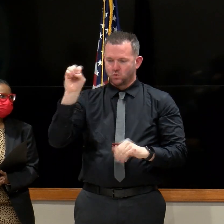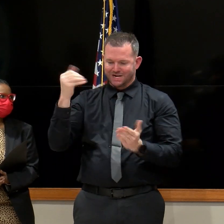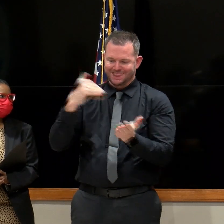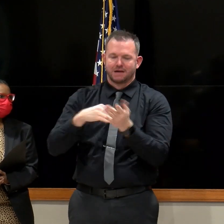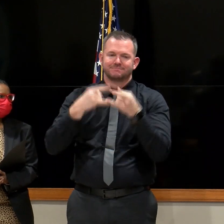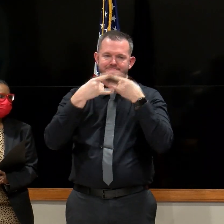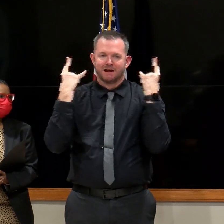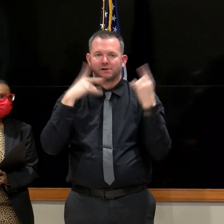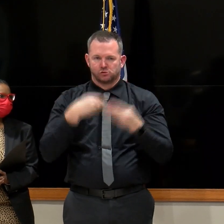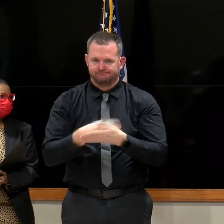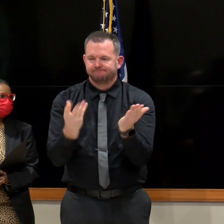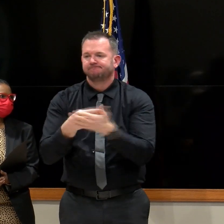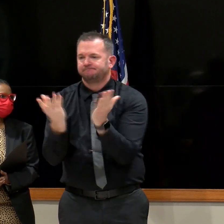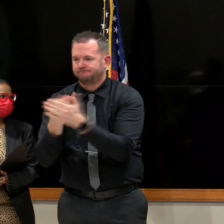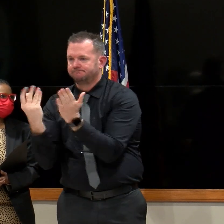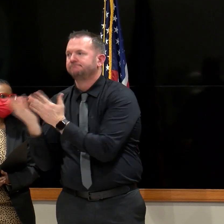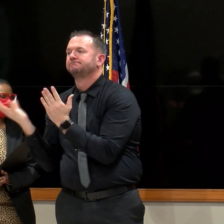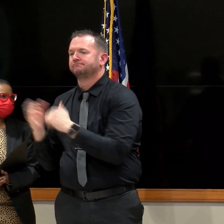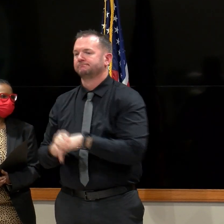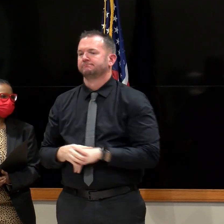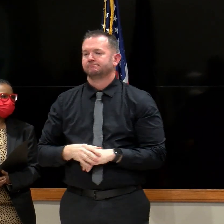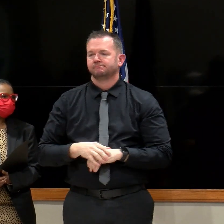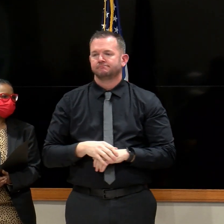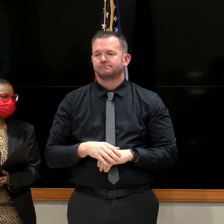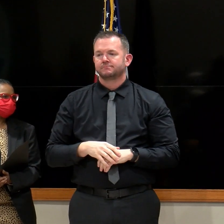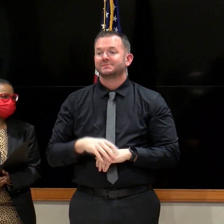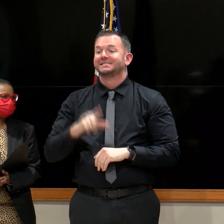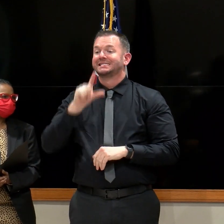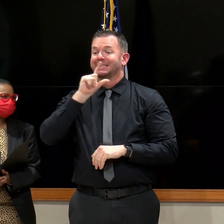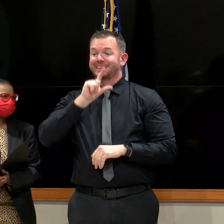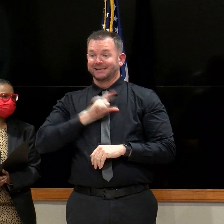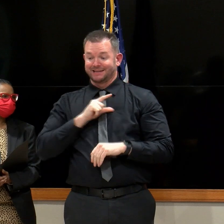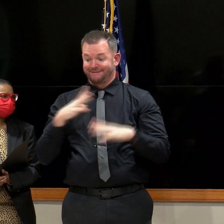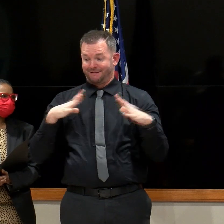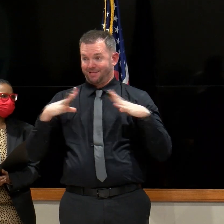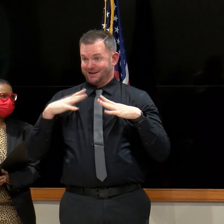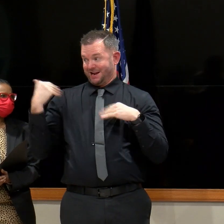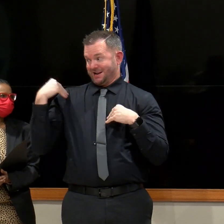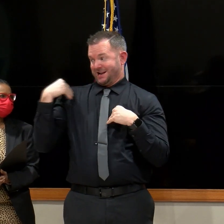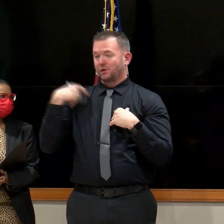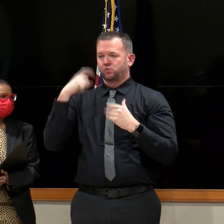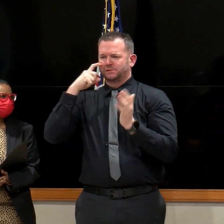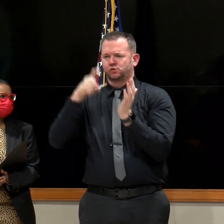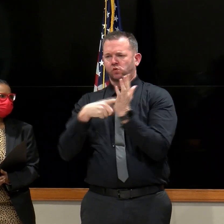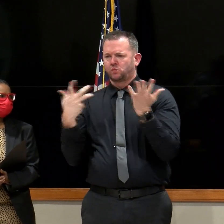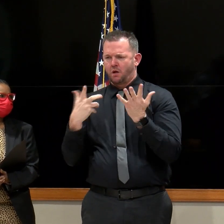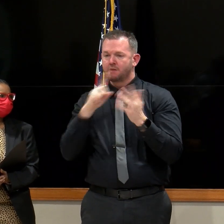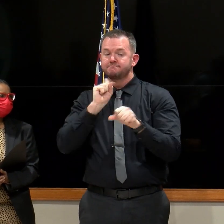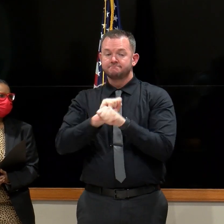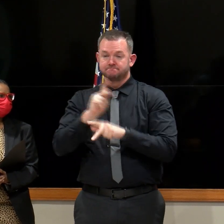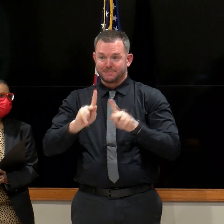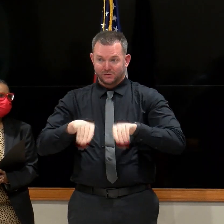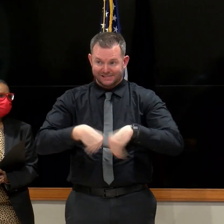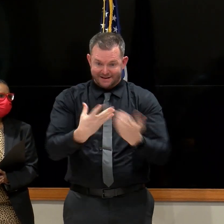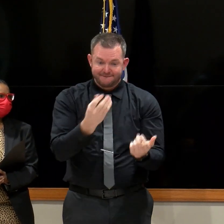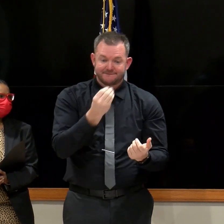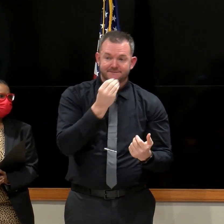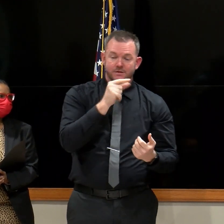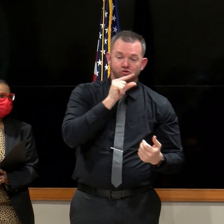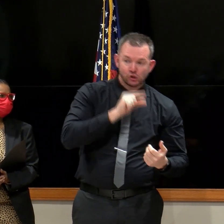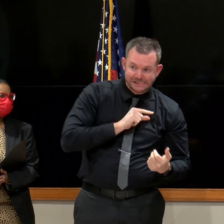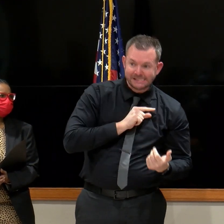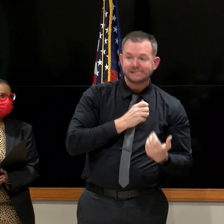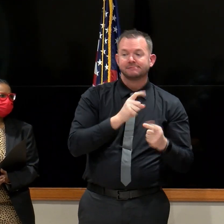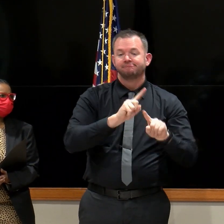to that, what we discovered during the Thanksgiving Day holidays is that you give people turkey and supplies. Many people were giving those turkeys